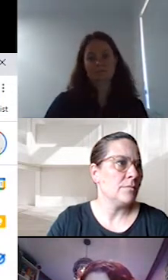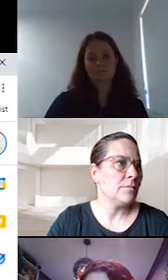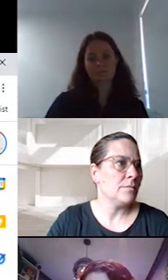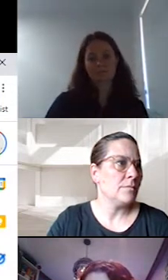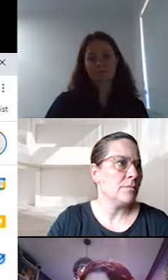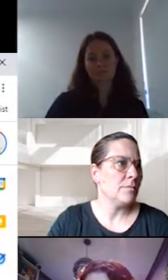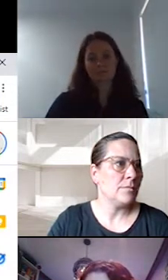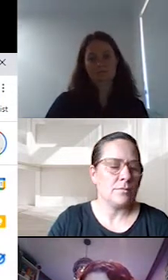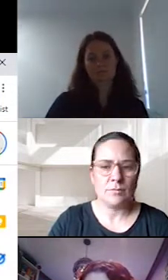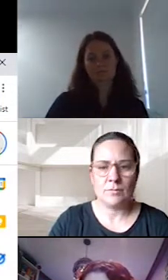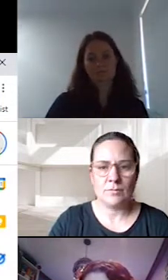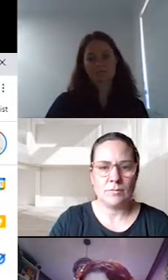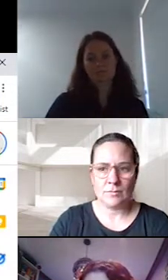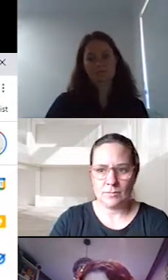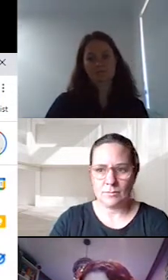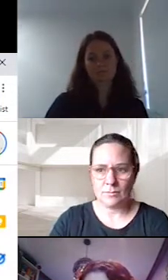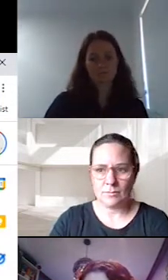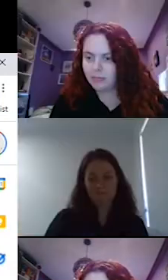All right, you should